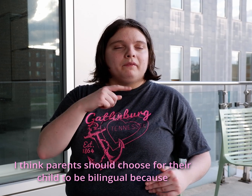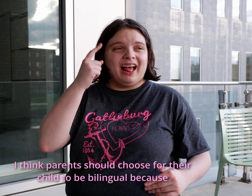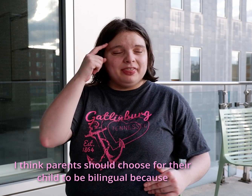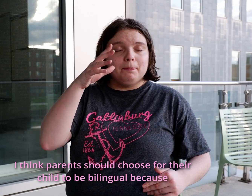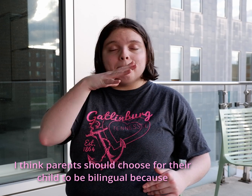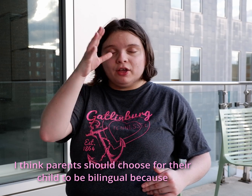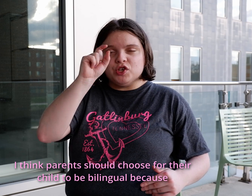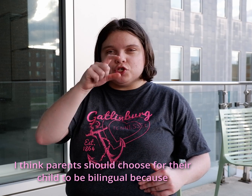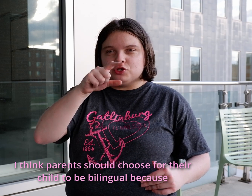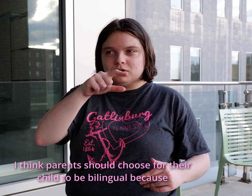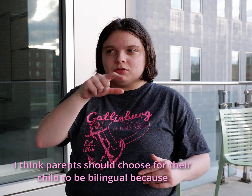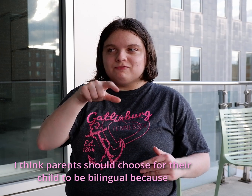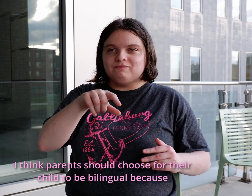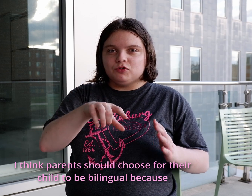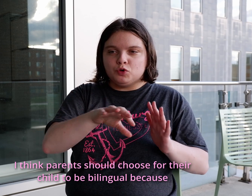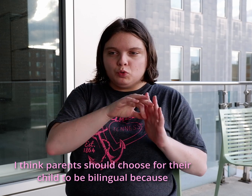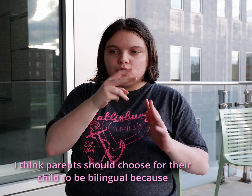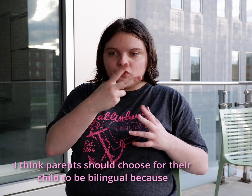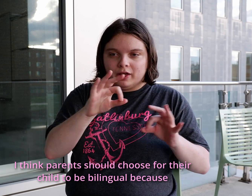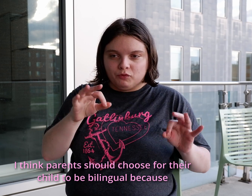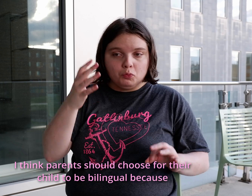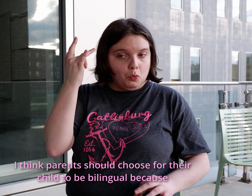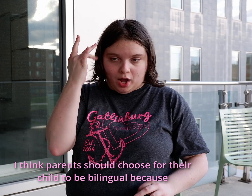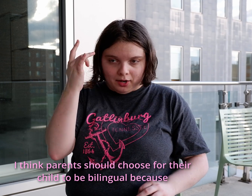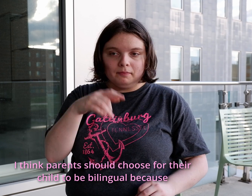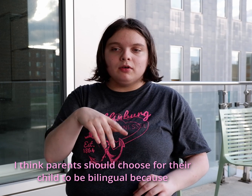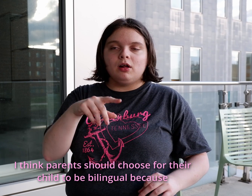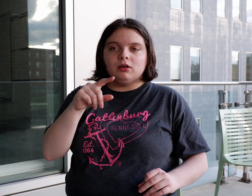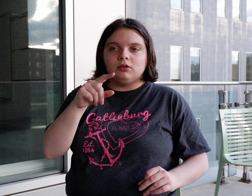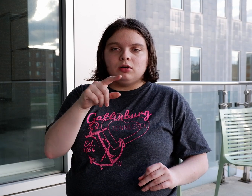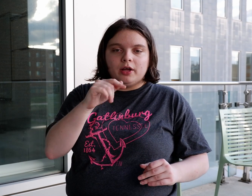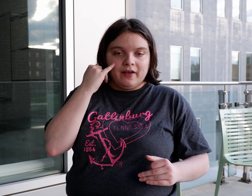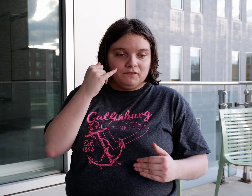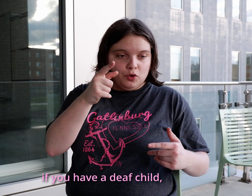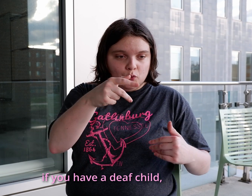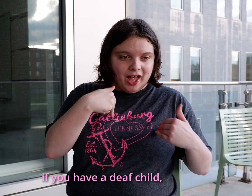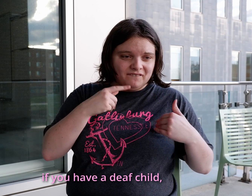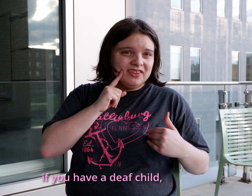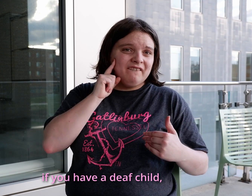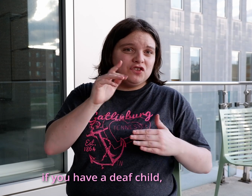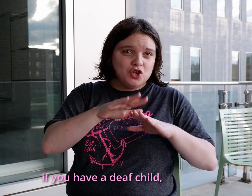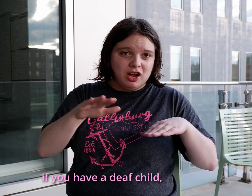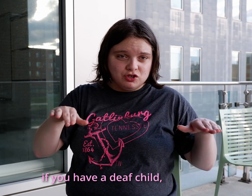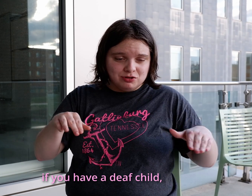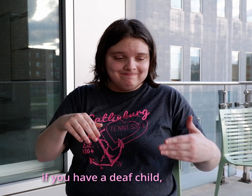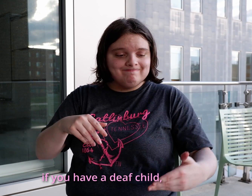I think pairing children to do any crime, if you have that time,